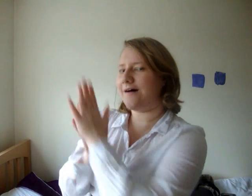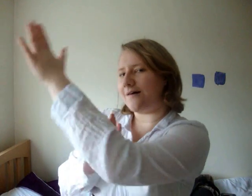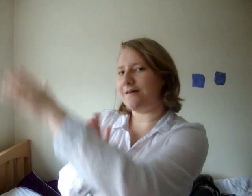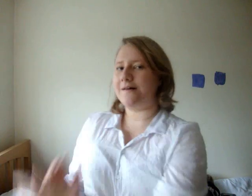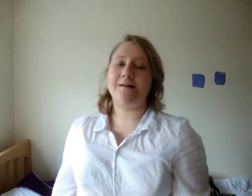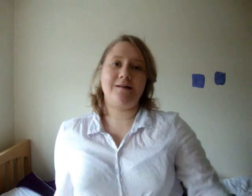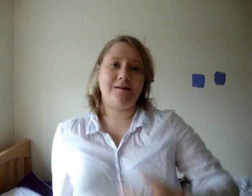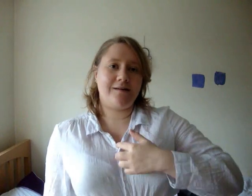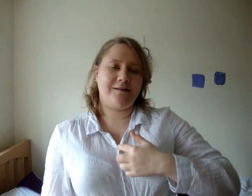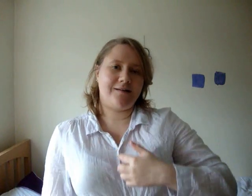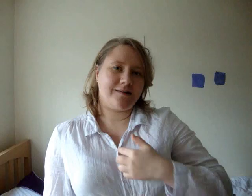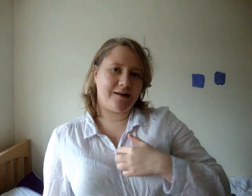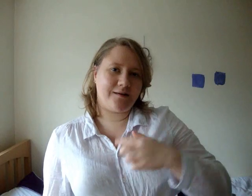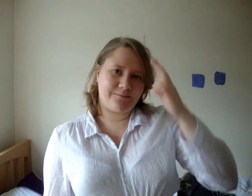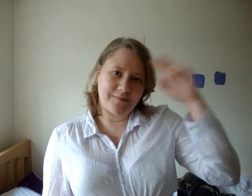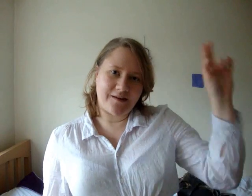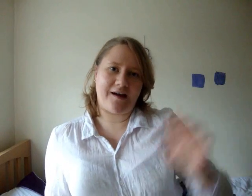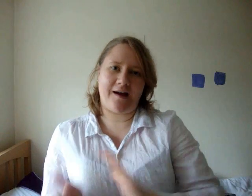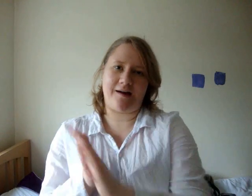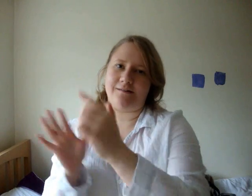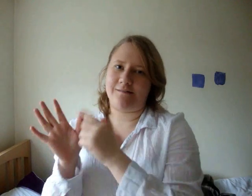ha. Name me Hannah.